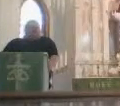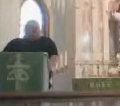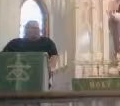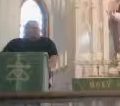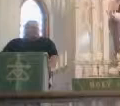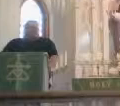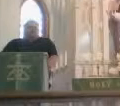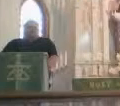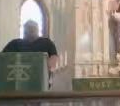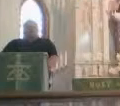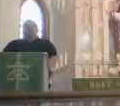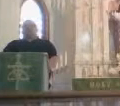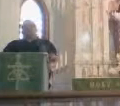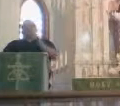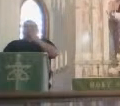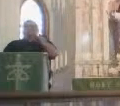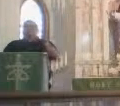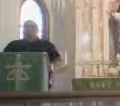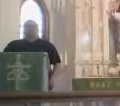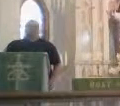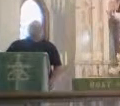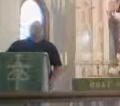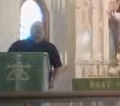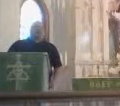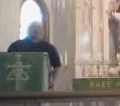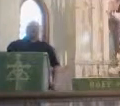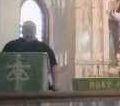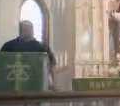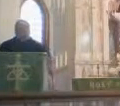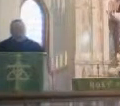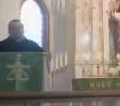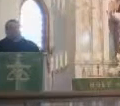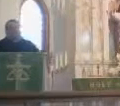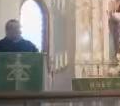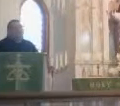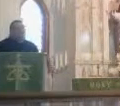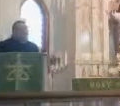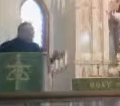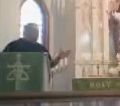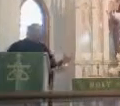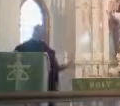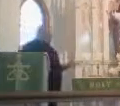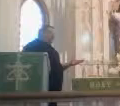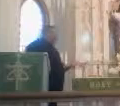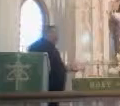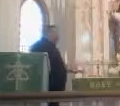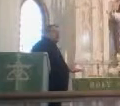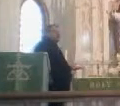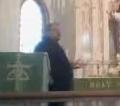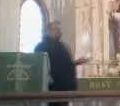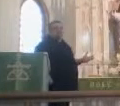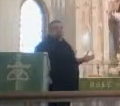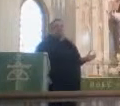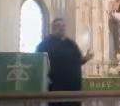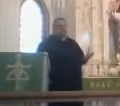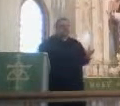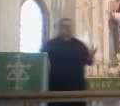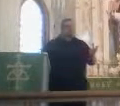God's grace, God's mercy, and God's peace to you from God our Father, the Creator, God the Son, our Redeemer, God the Holy Spirit, our